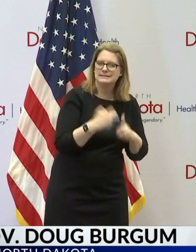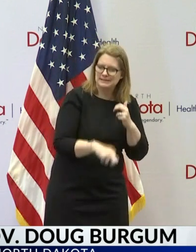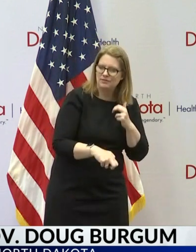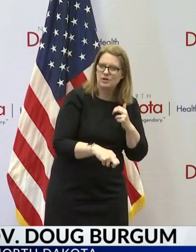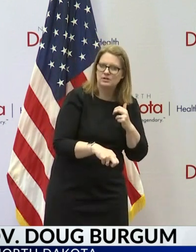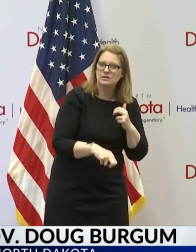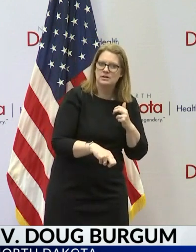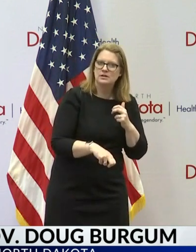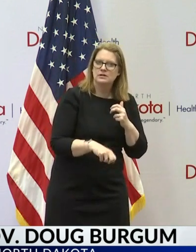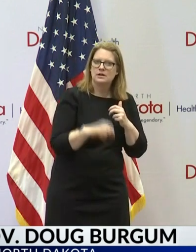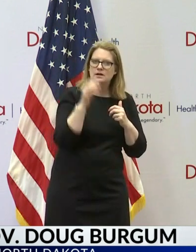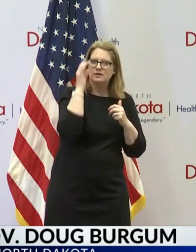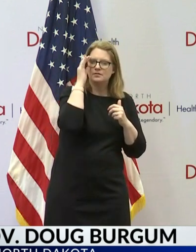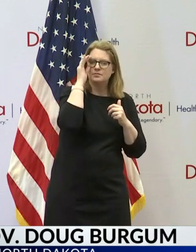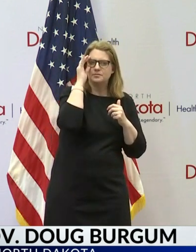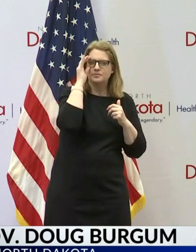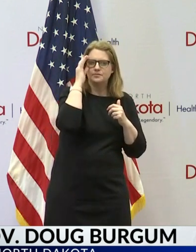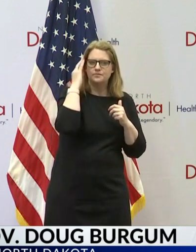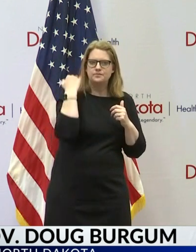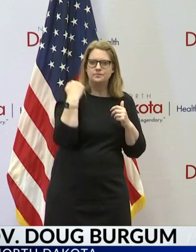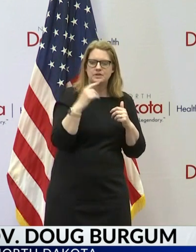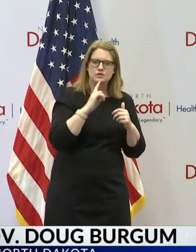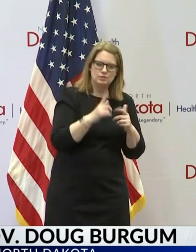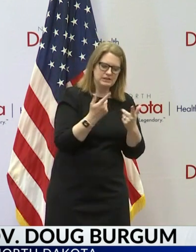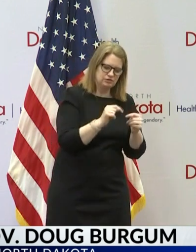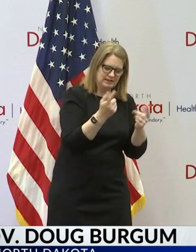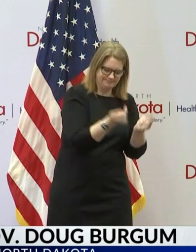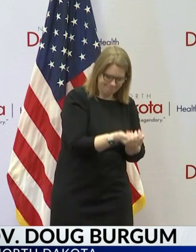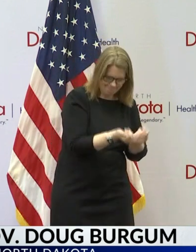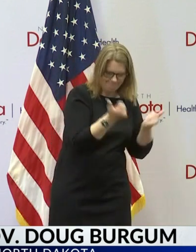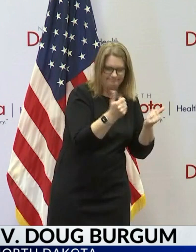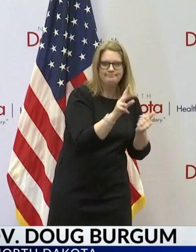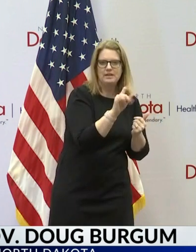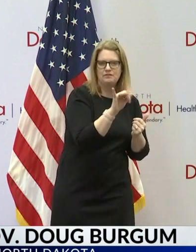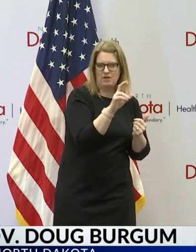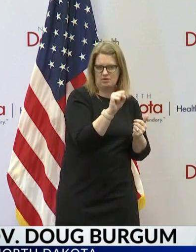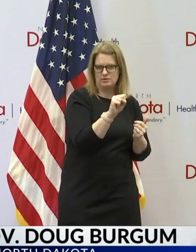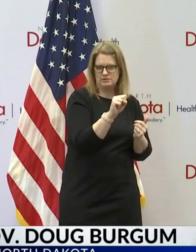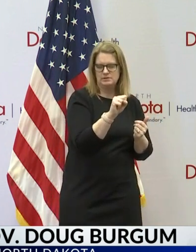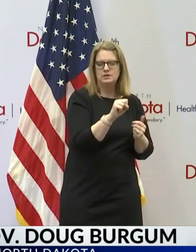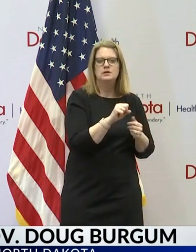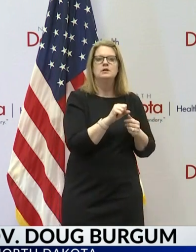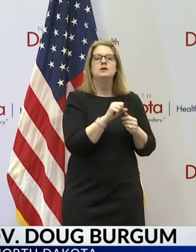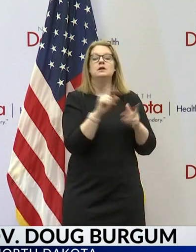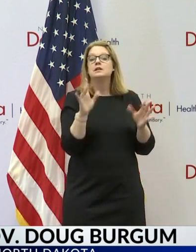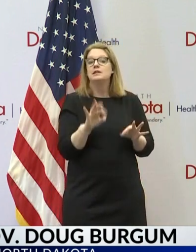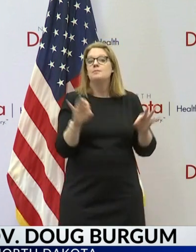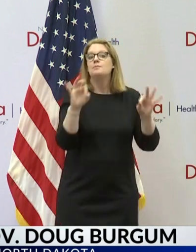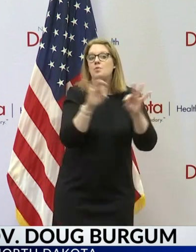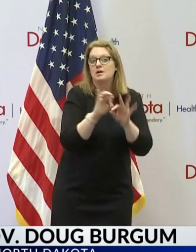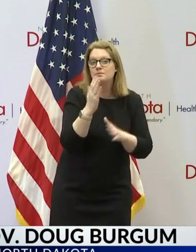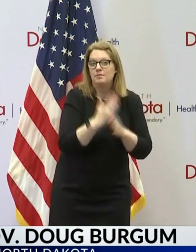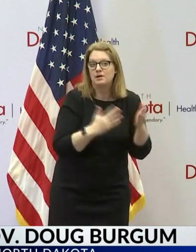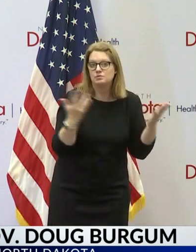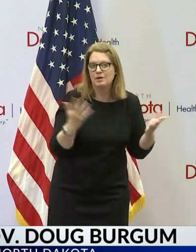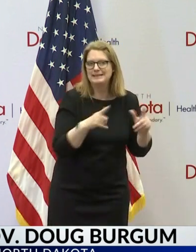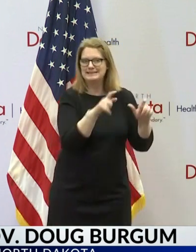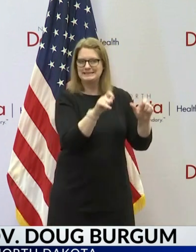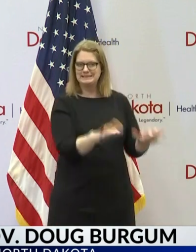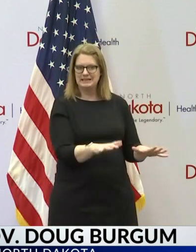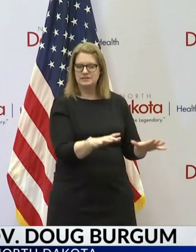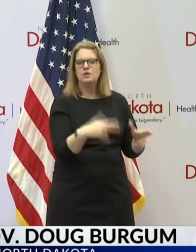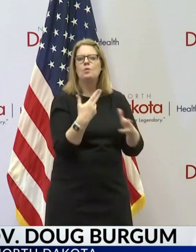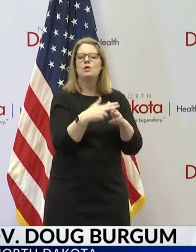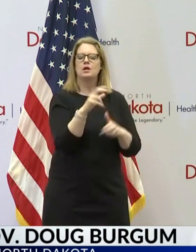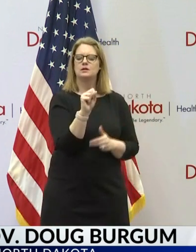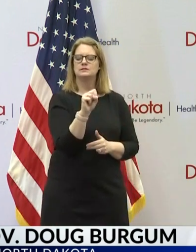to drive that virus out of those facilities. The key, of course, to doing that is testing, and what we're calling